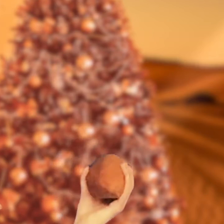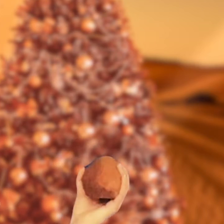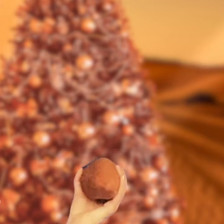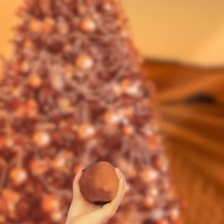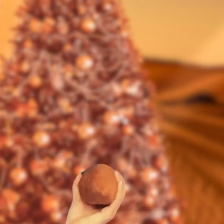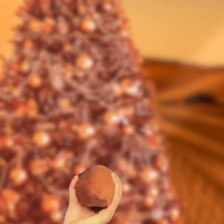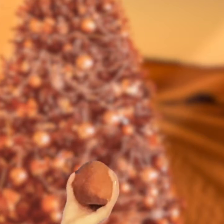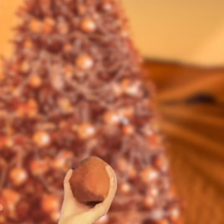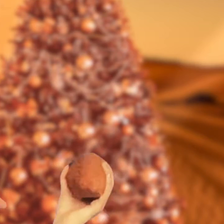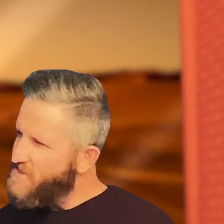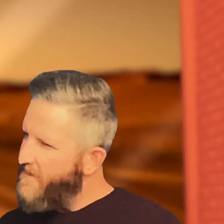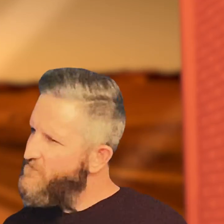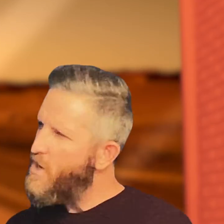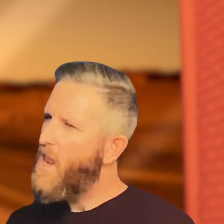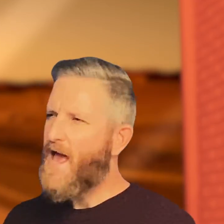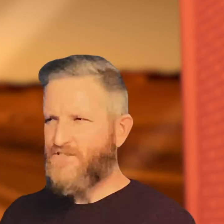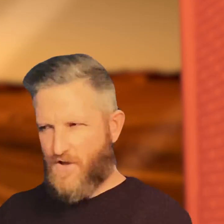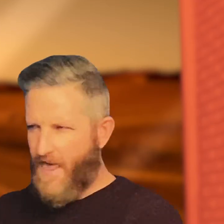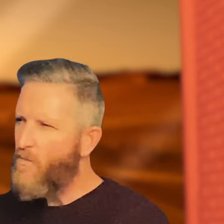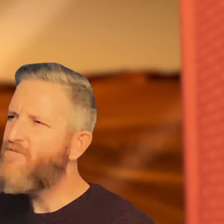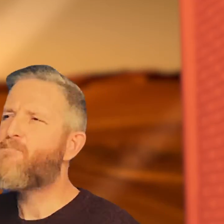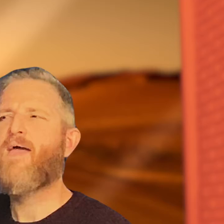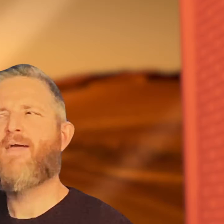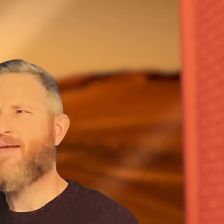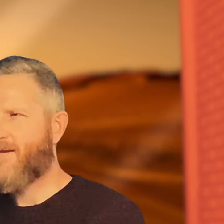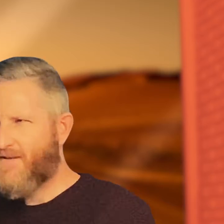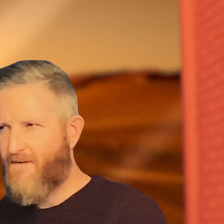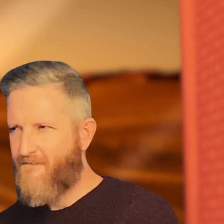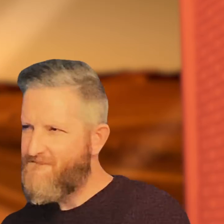raised using fertilizer that we've made